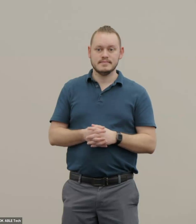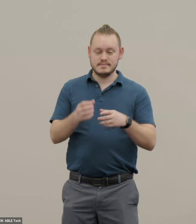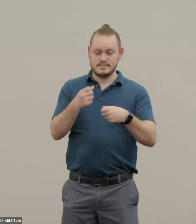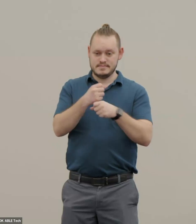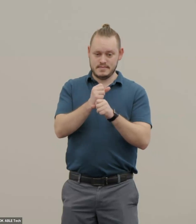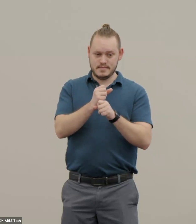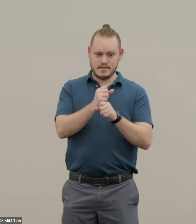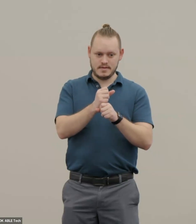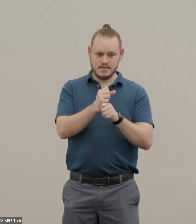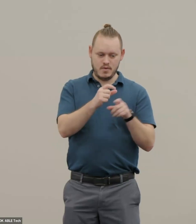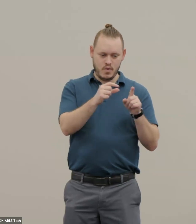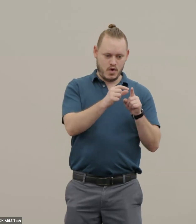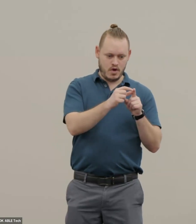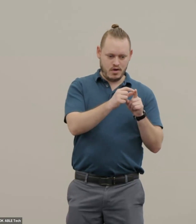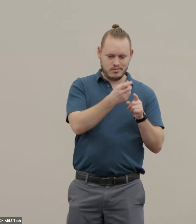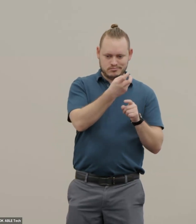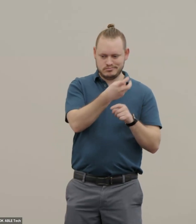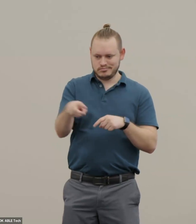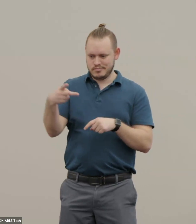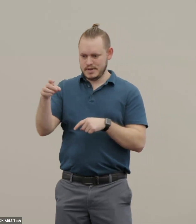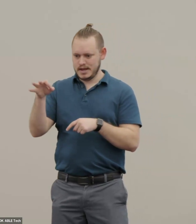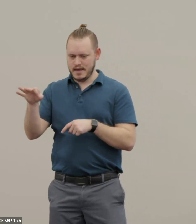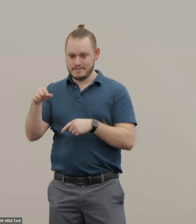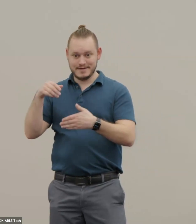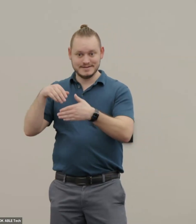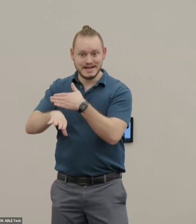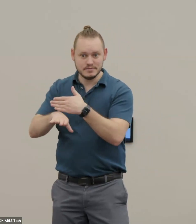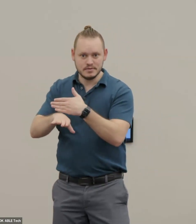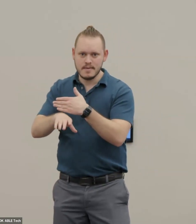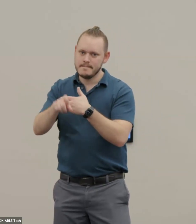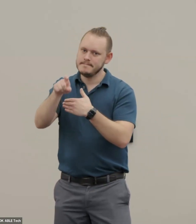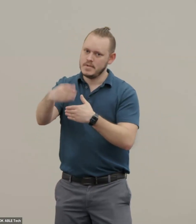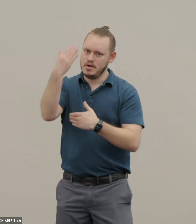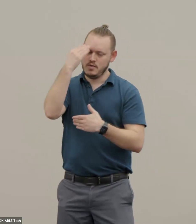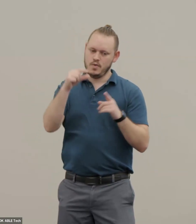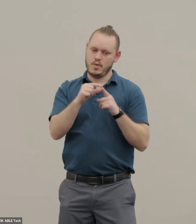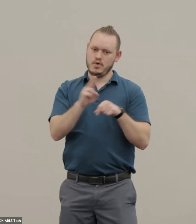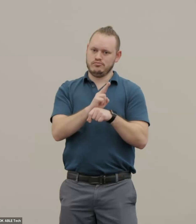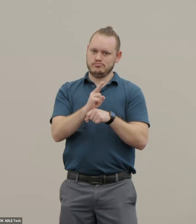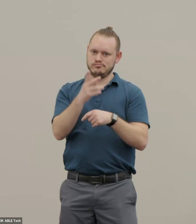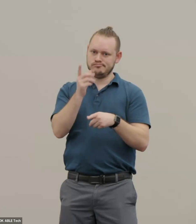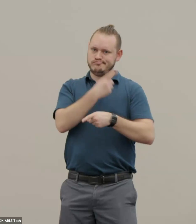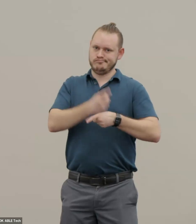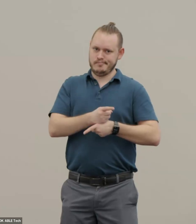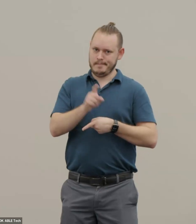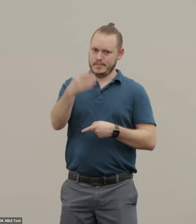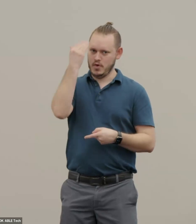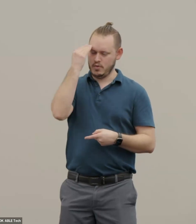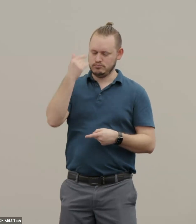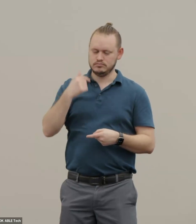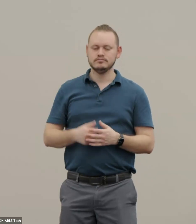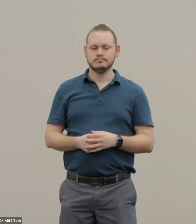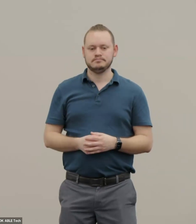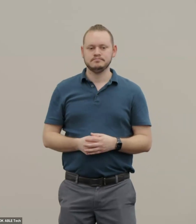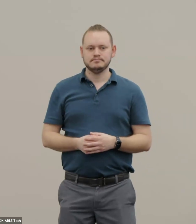PDF from Word, you need to know how to use Word correctly. And I'm curious, I always